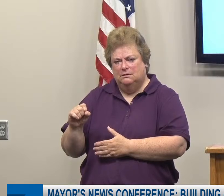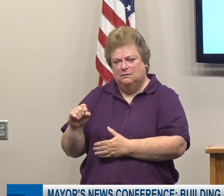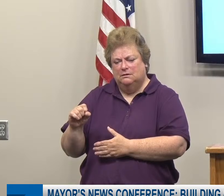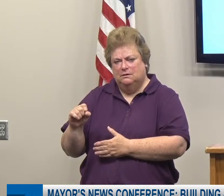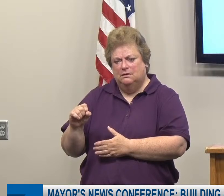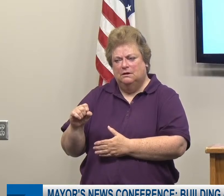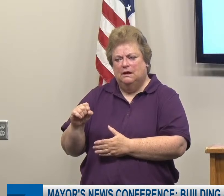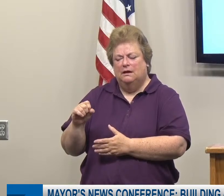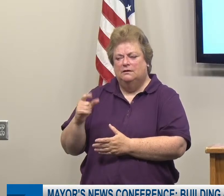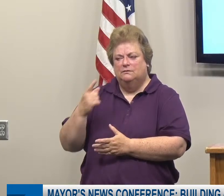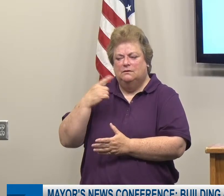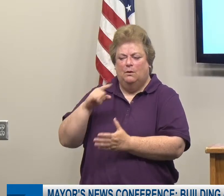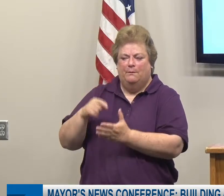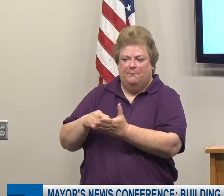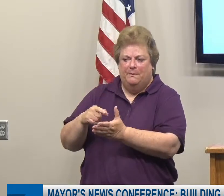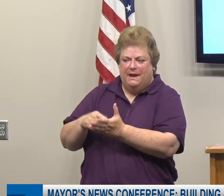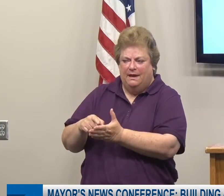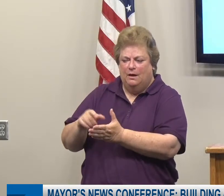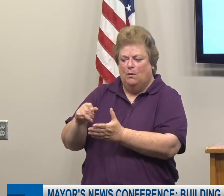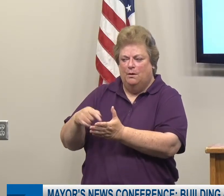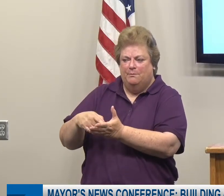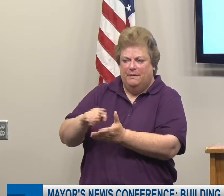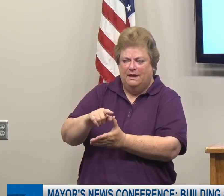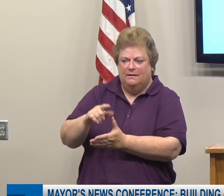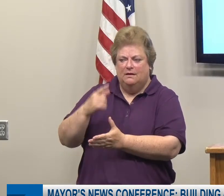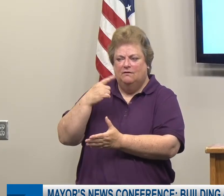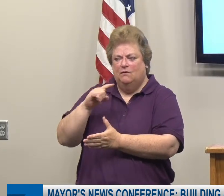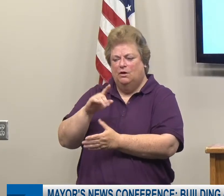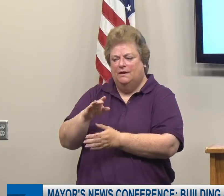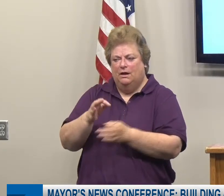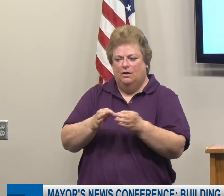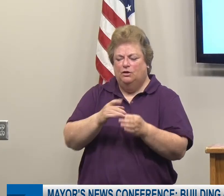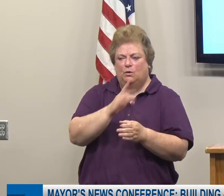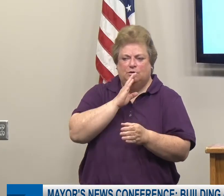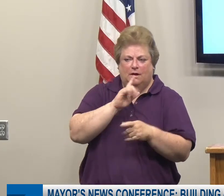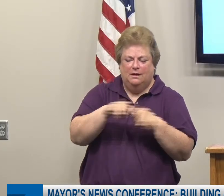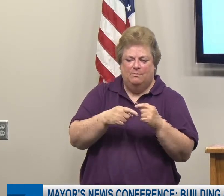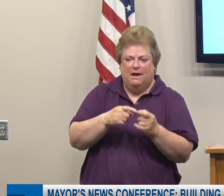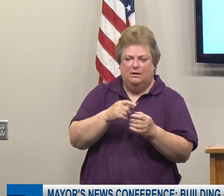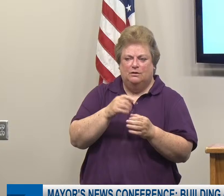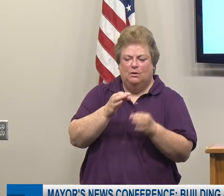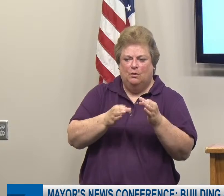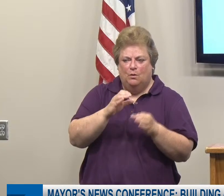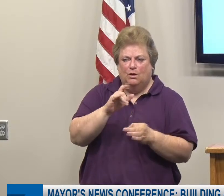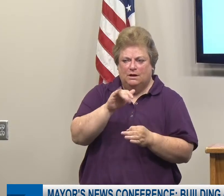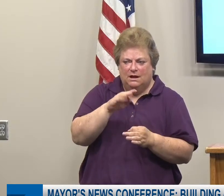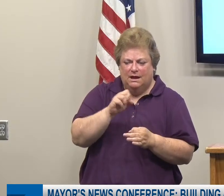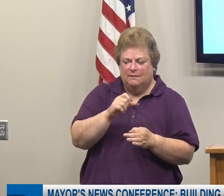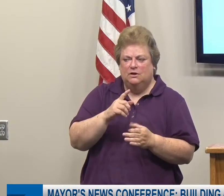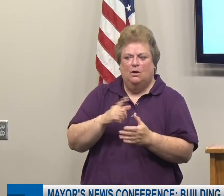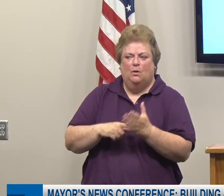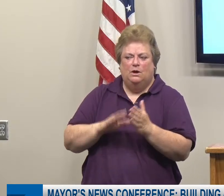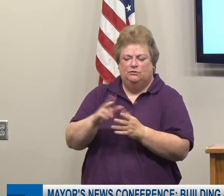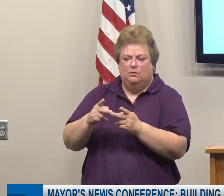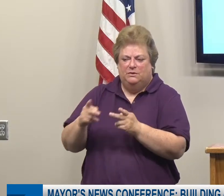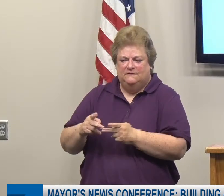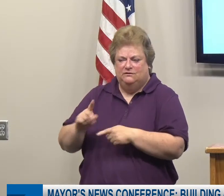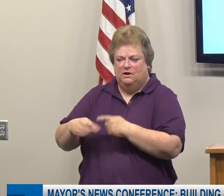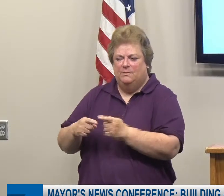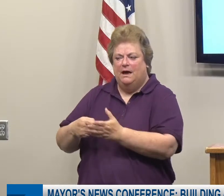seeking a payment for reimbursement as a tort claim more, what your position on the city there